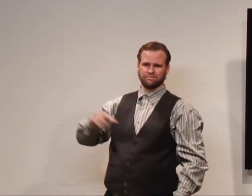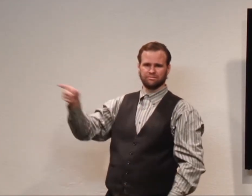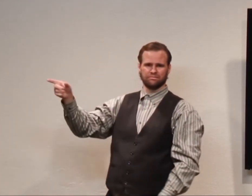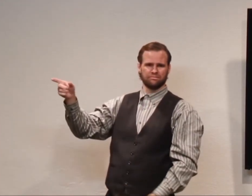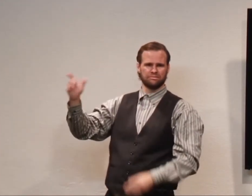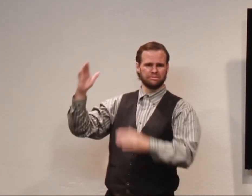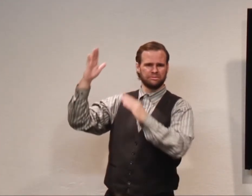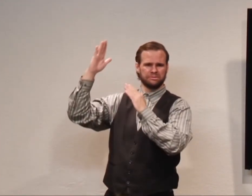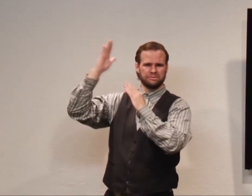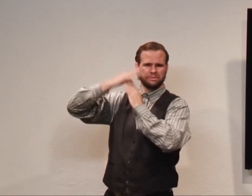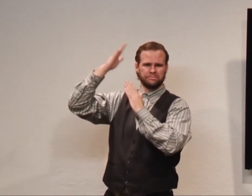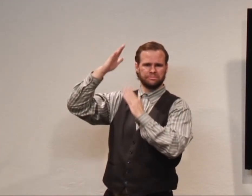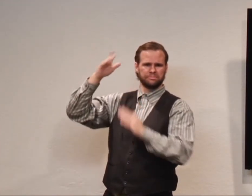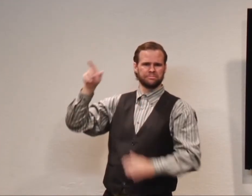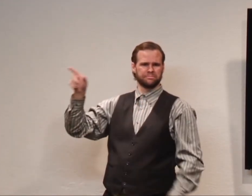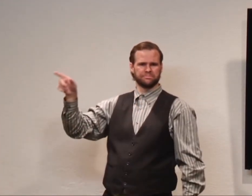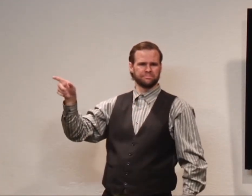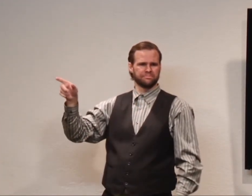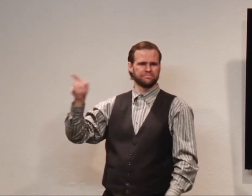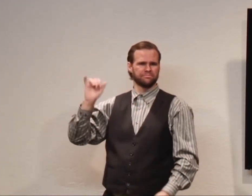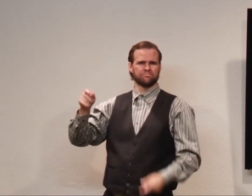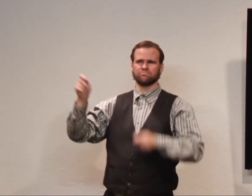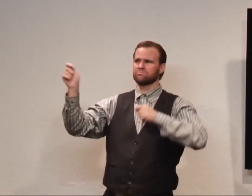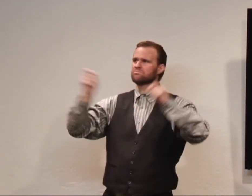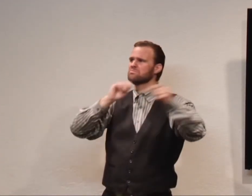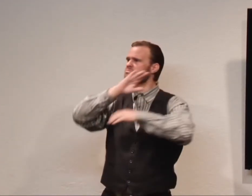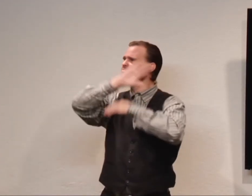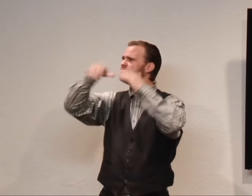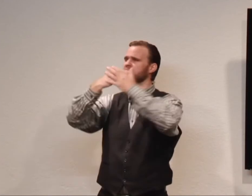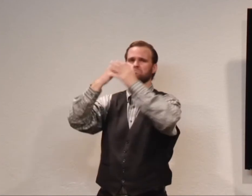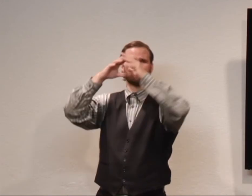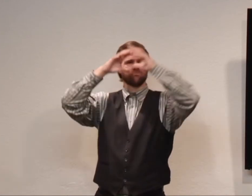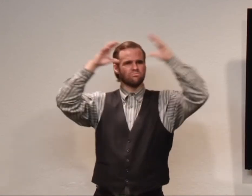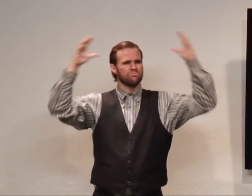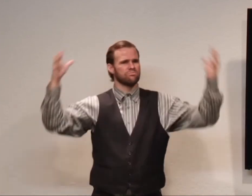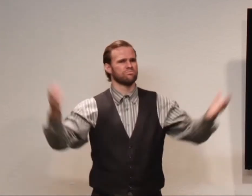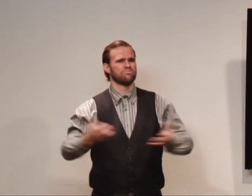Jesus Christ. He is the paramount.